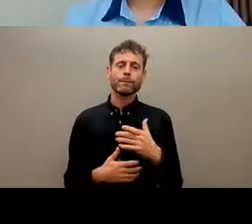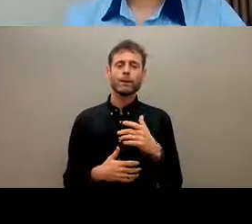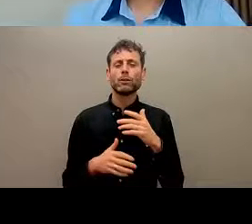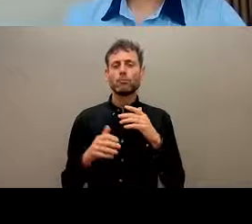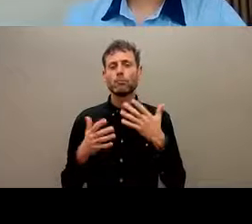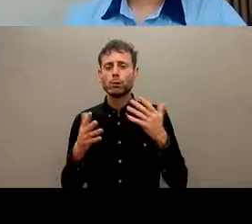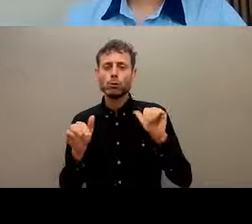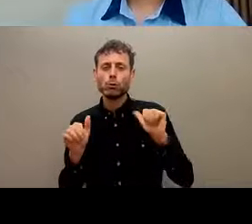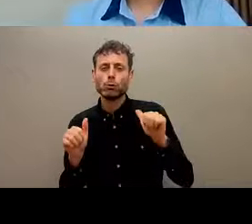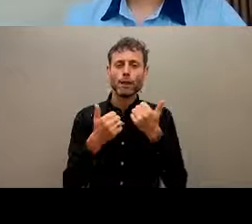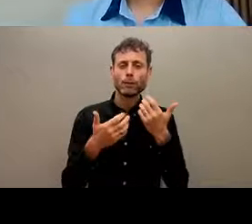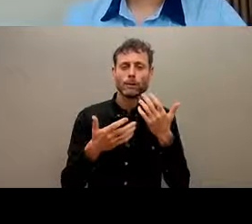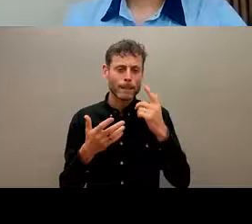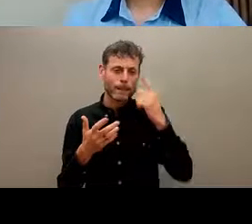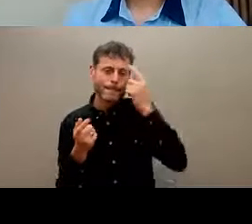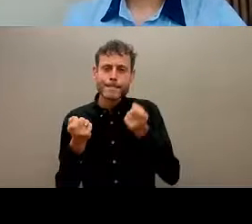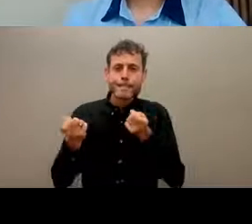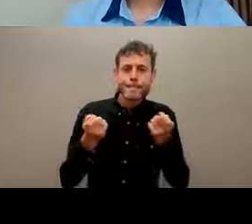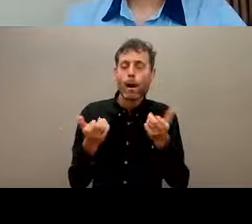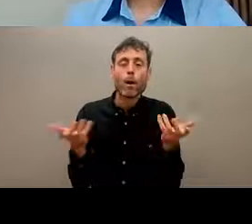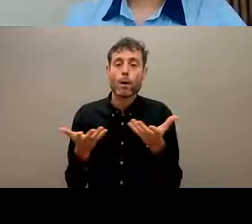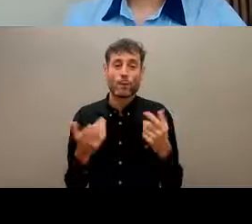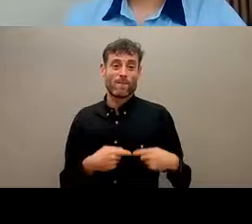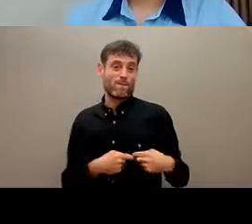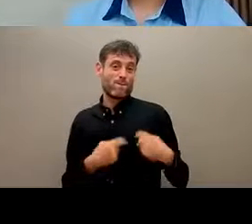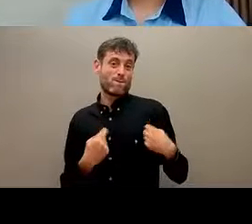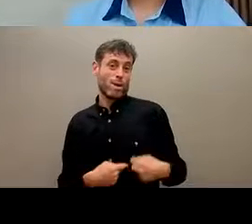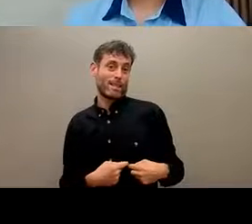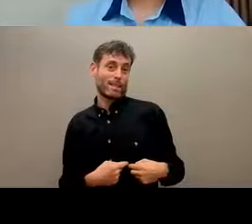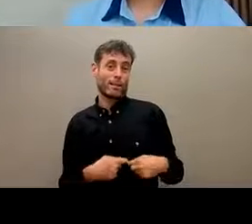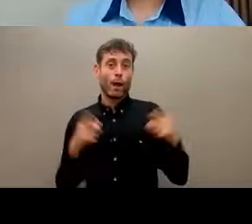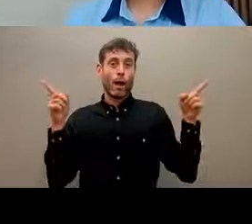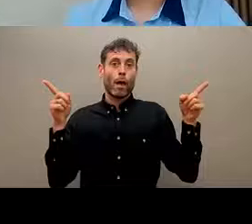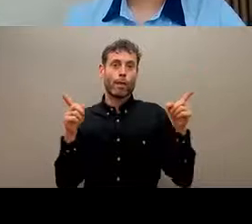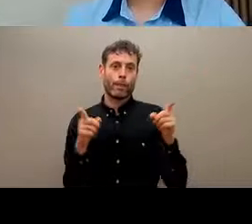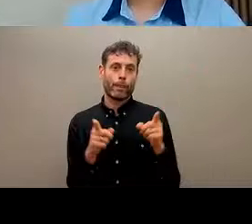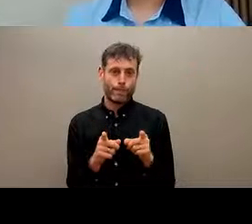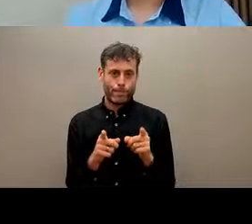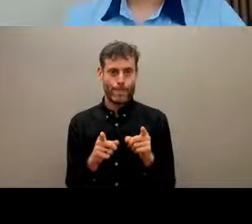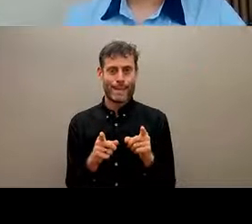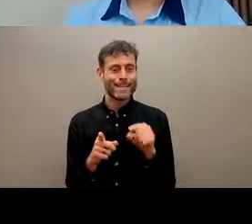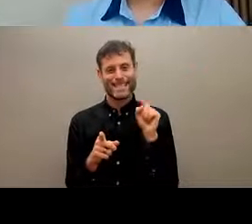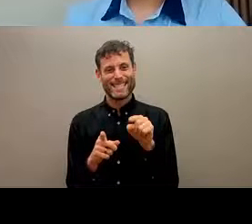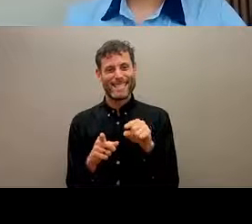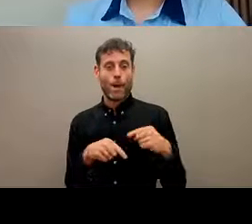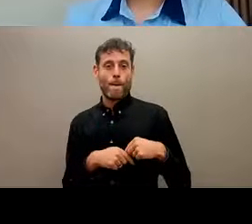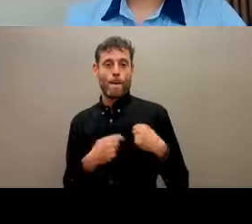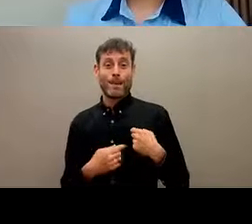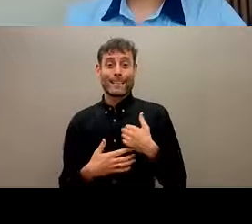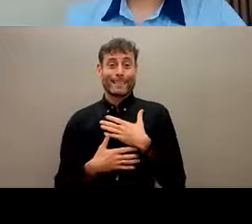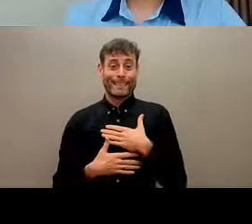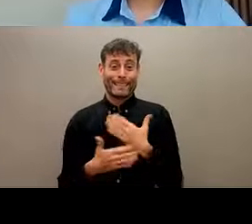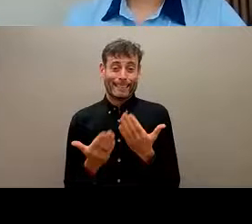and quantity. We do not have as many volunteers as we need for the students. And